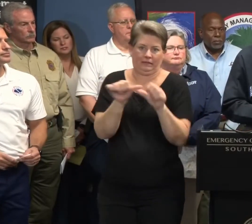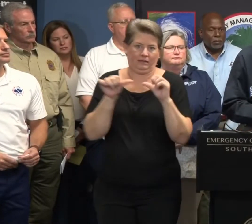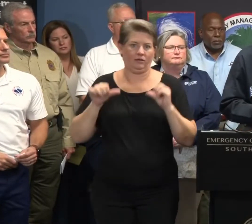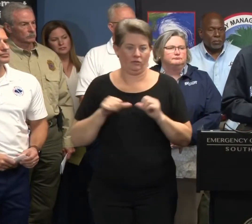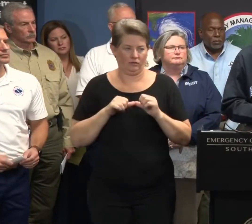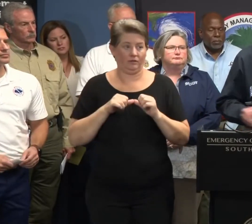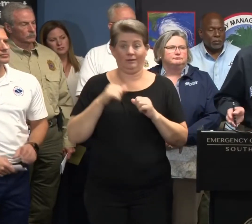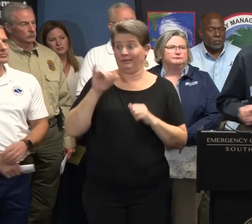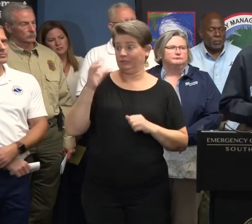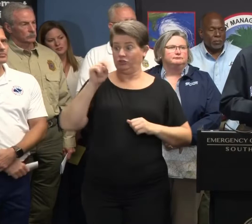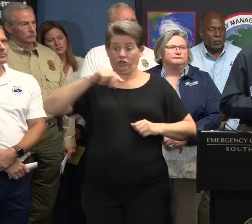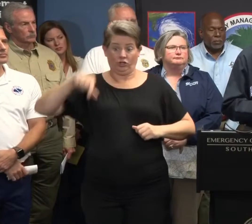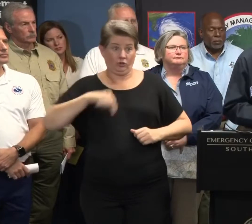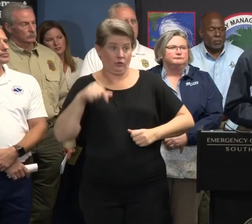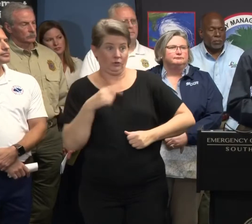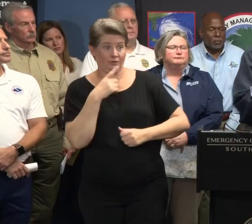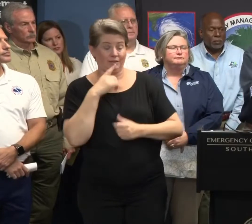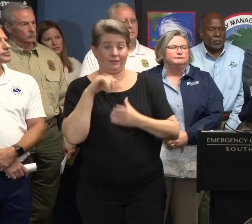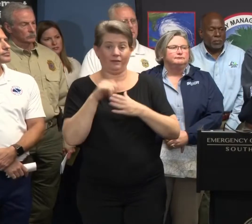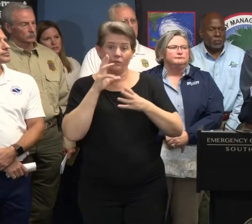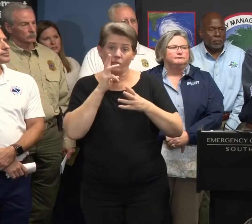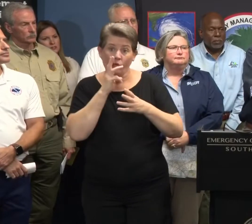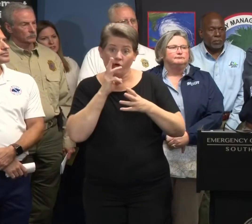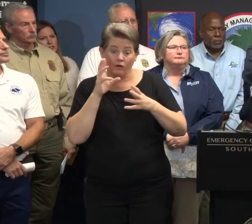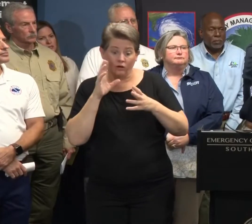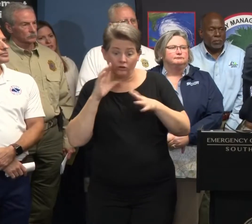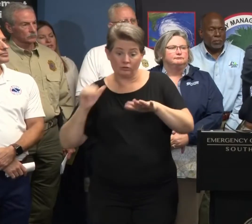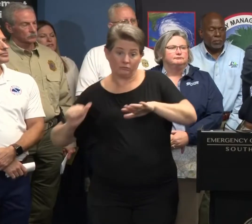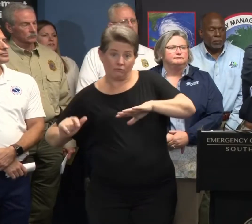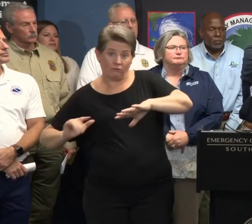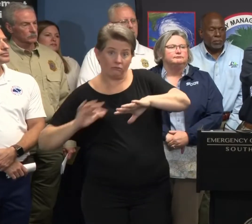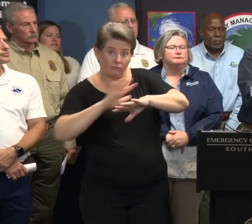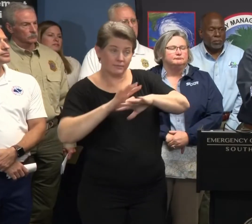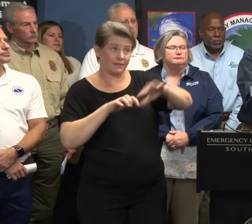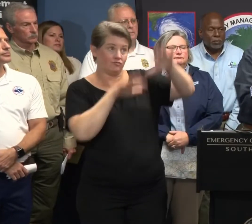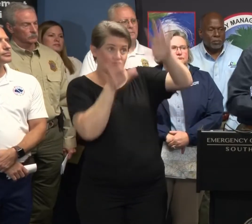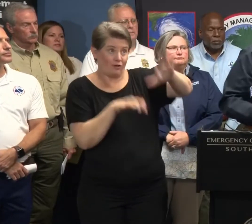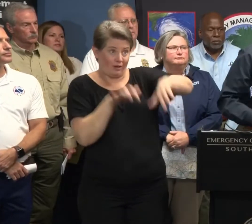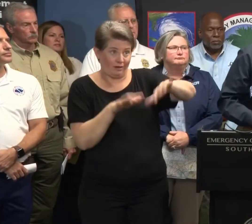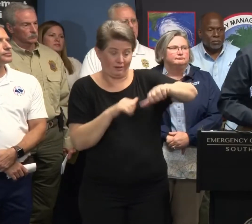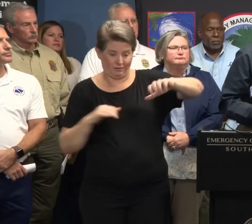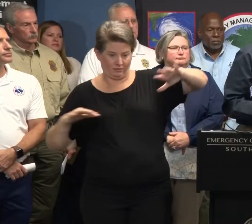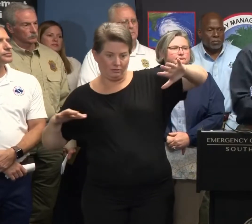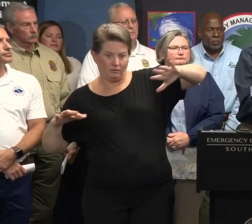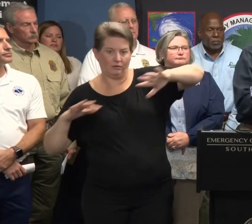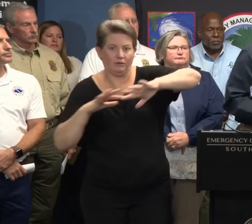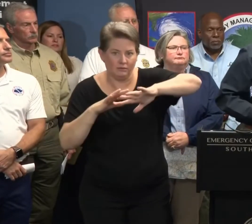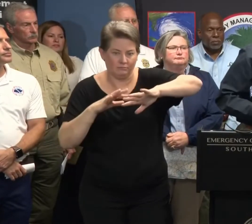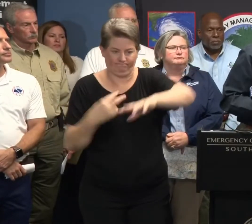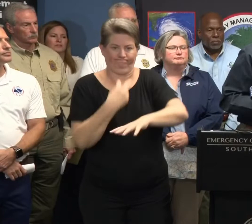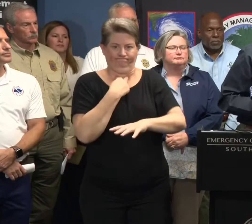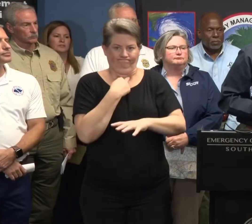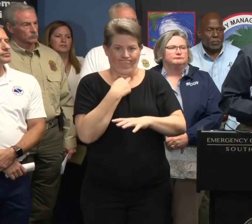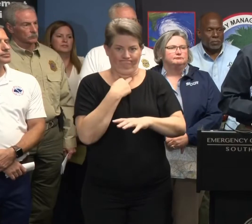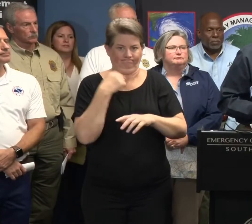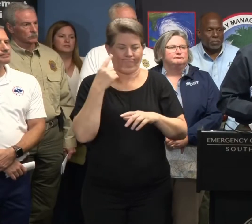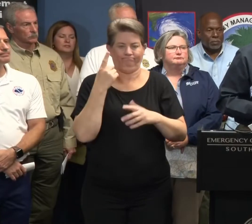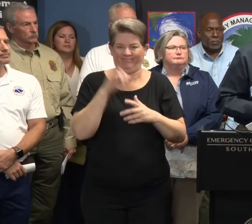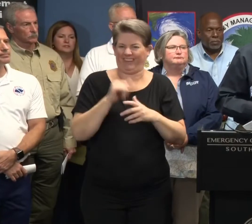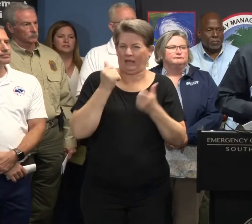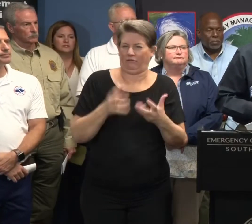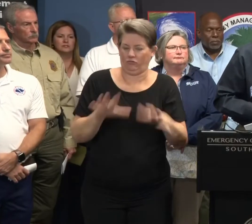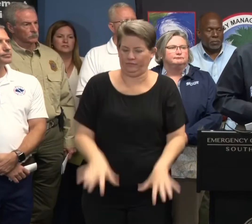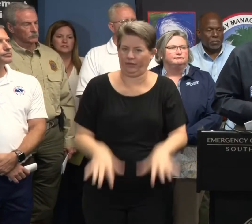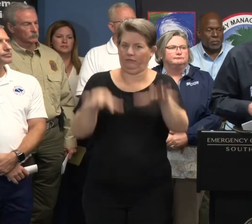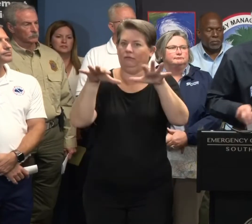is that water is coming in and the wind's coming in. Whatever rain and water is coming down and trying to get out can't get out, and that's what causes those flooding